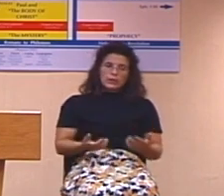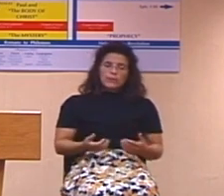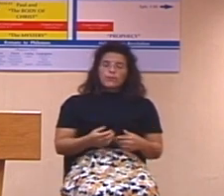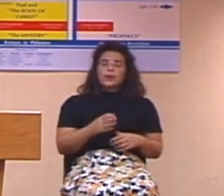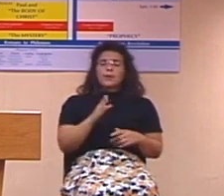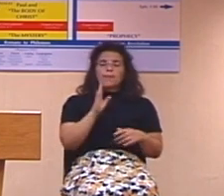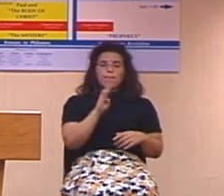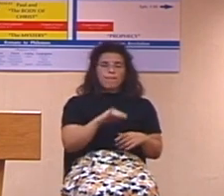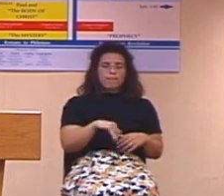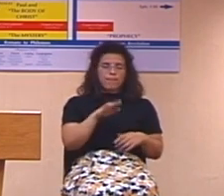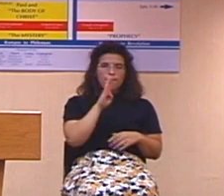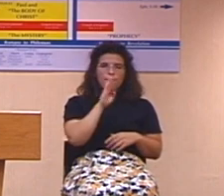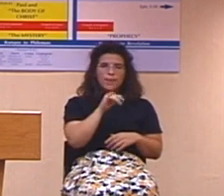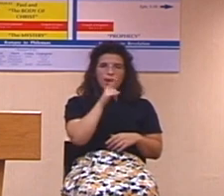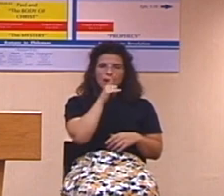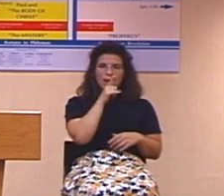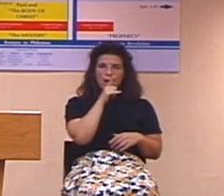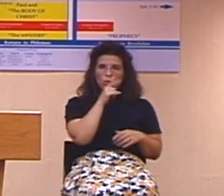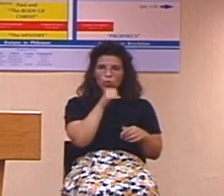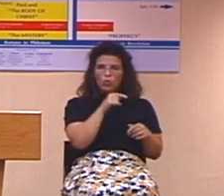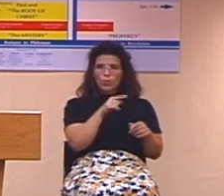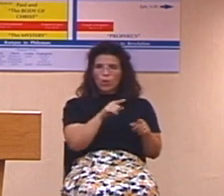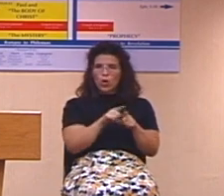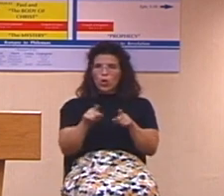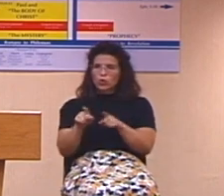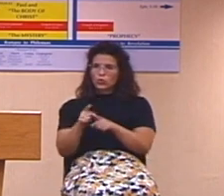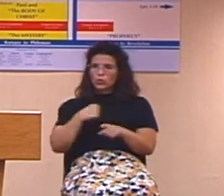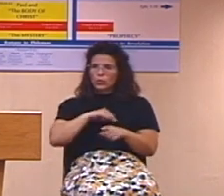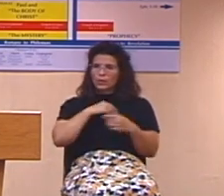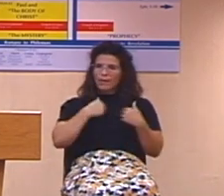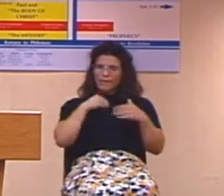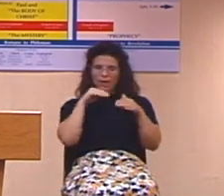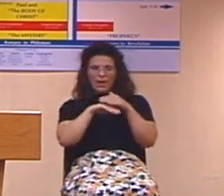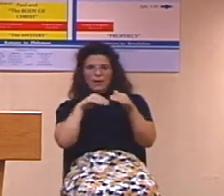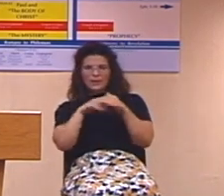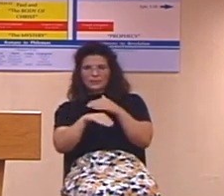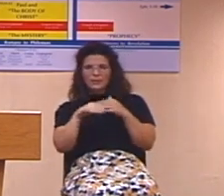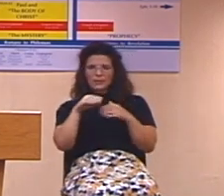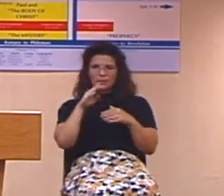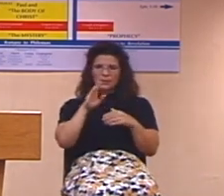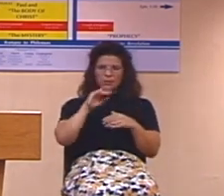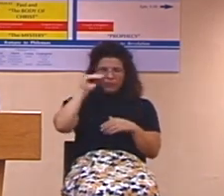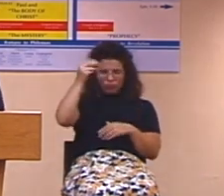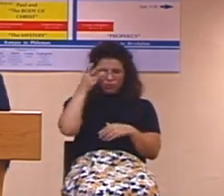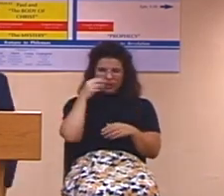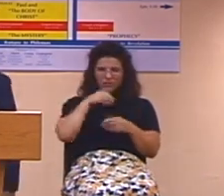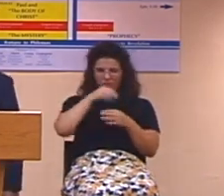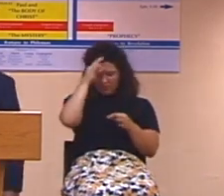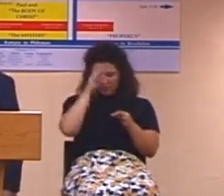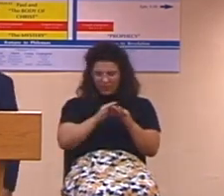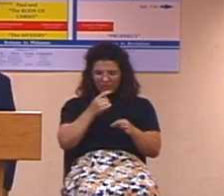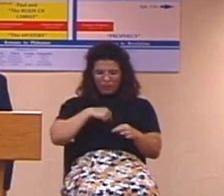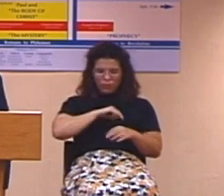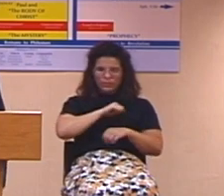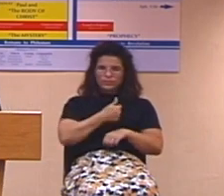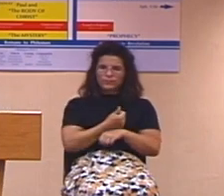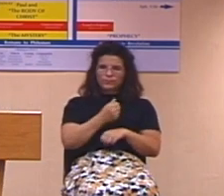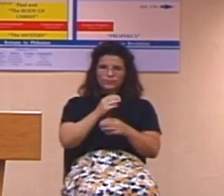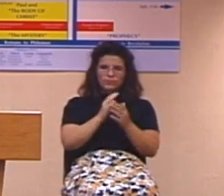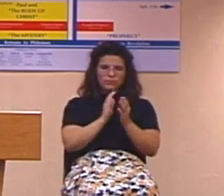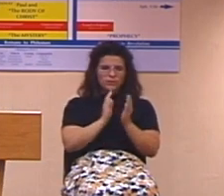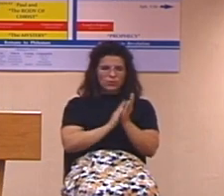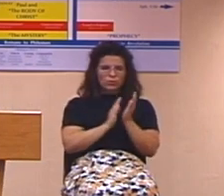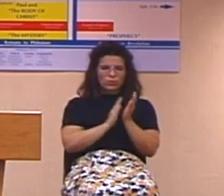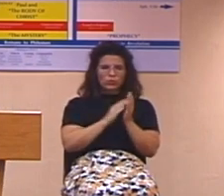By whom also we have access by faith into this grace wherein we stand and rejoice in the hope of the glory of